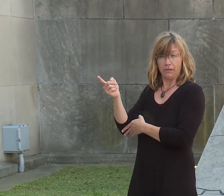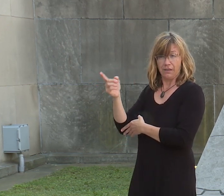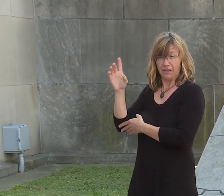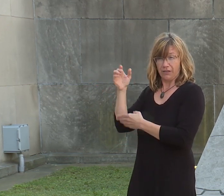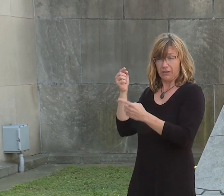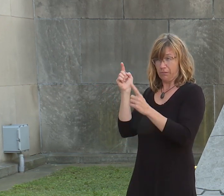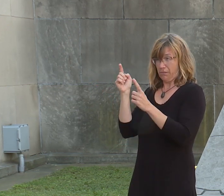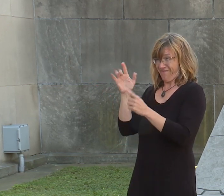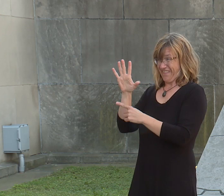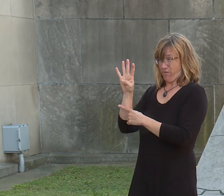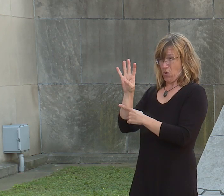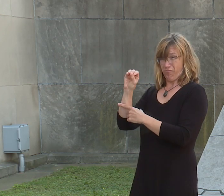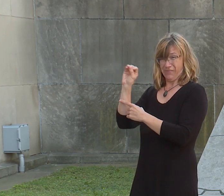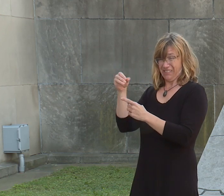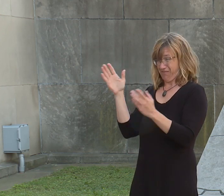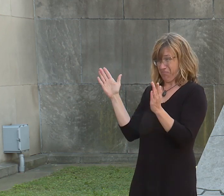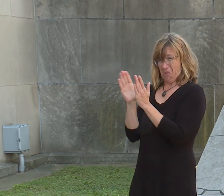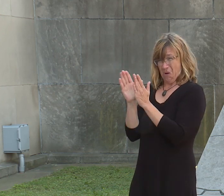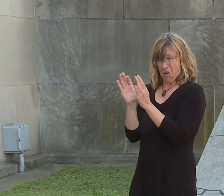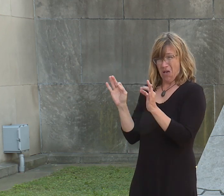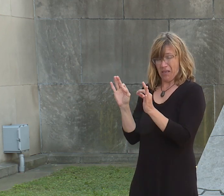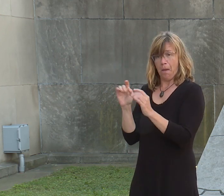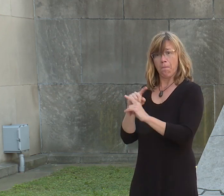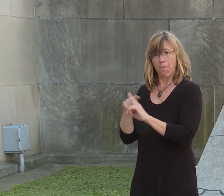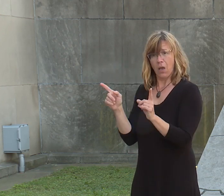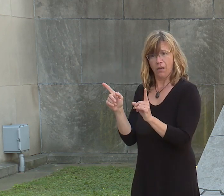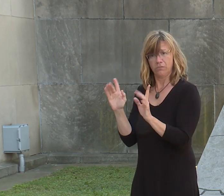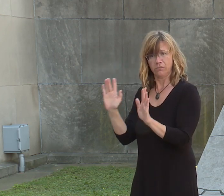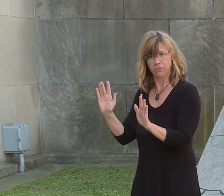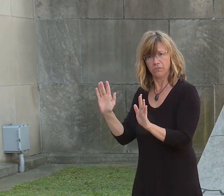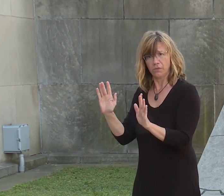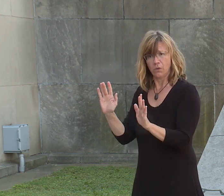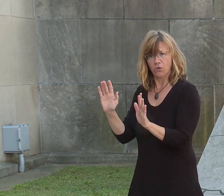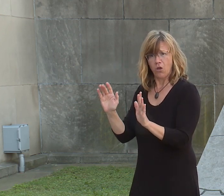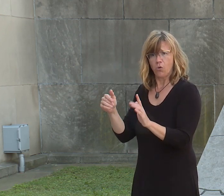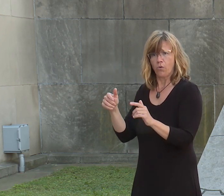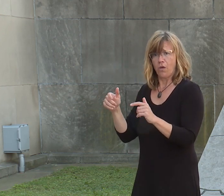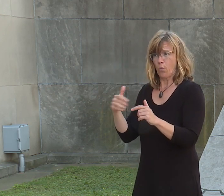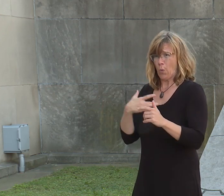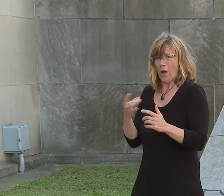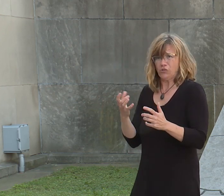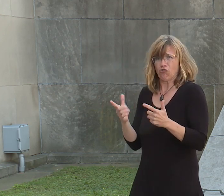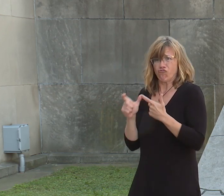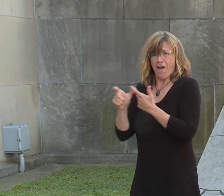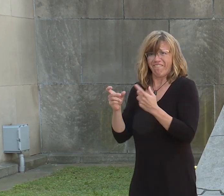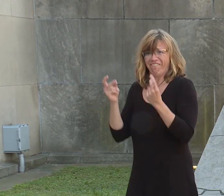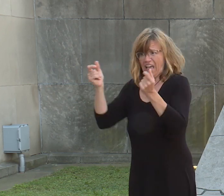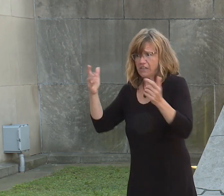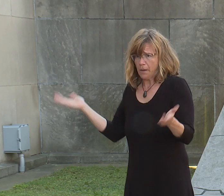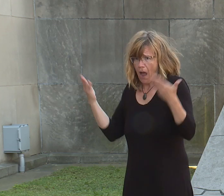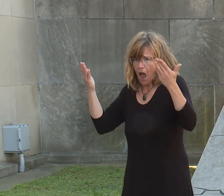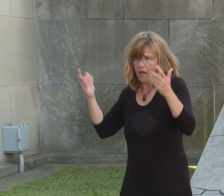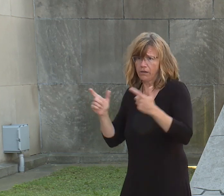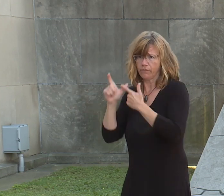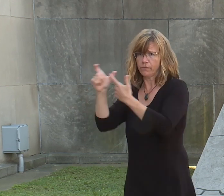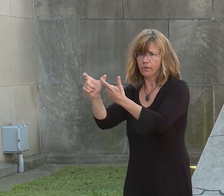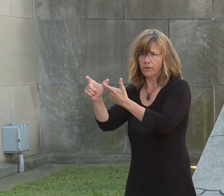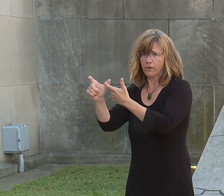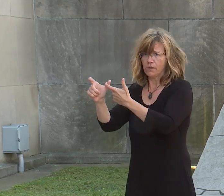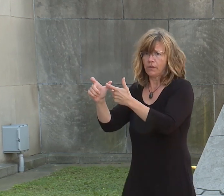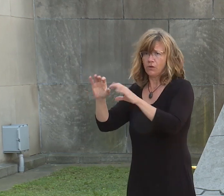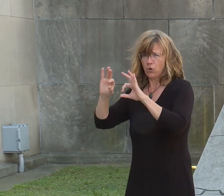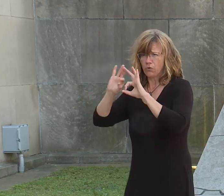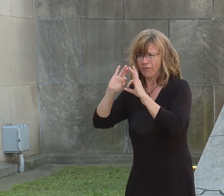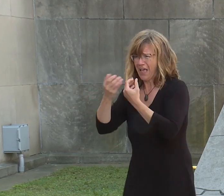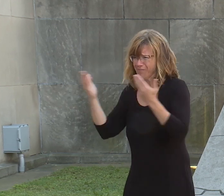go away faster, if folks want us to run faster, then go get vaccinated. Push everyone that they know to get vaccinated. We're not that far. 11% is